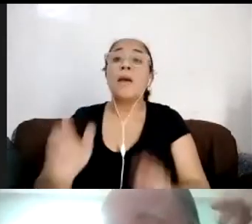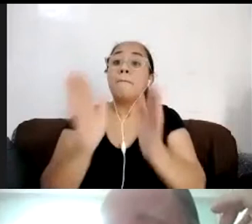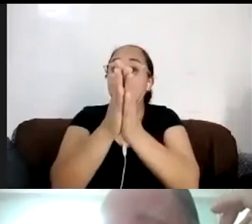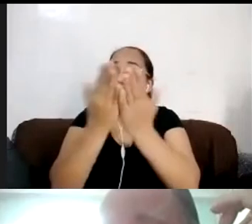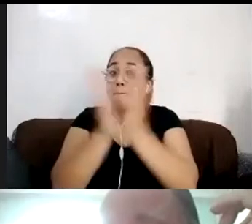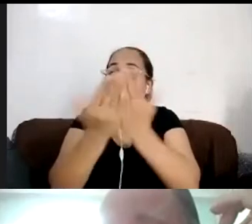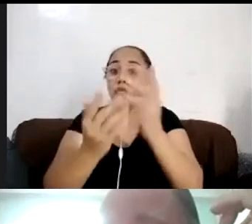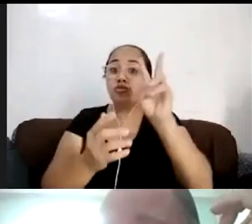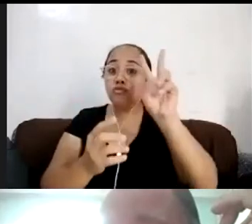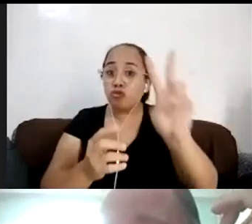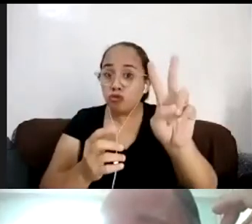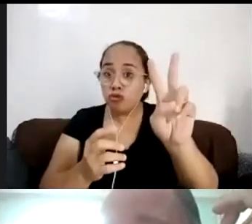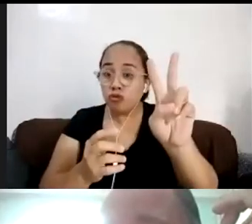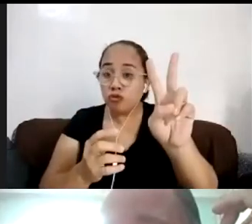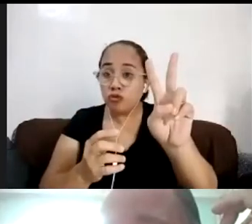2,